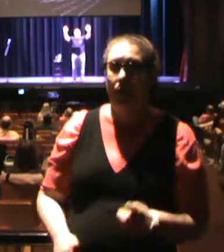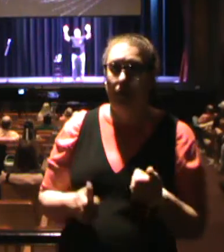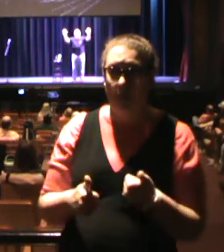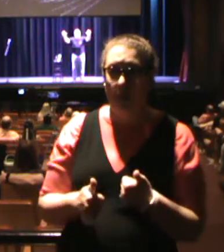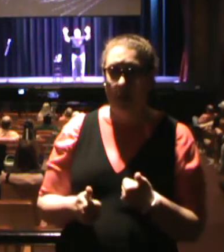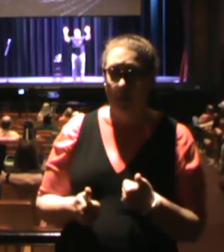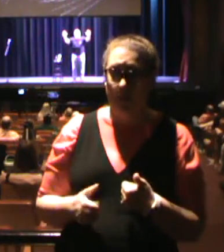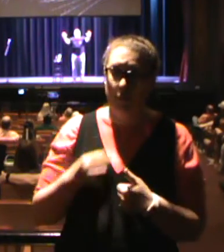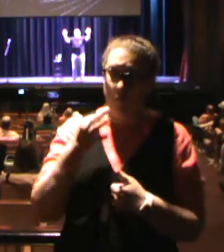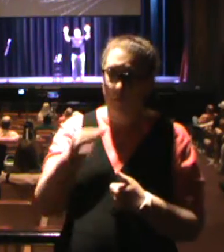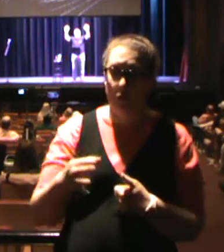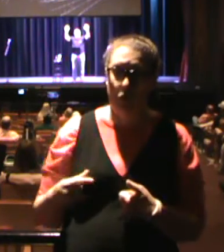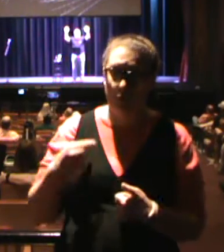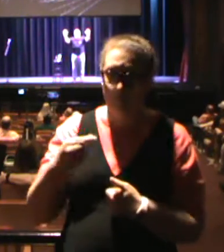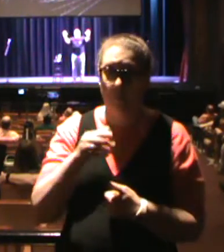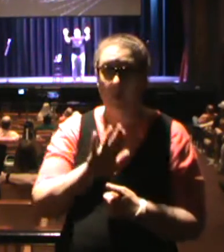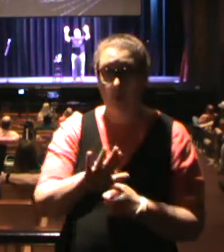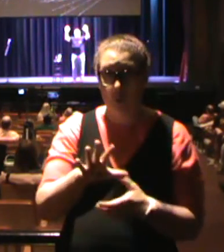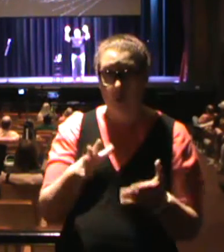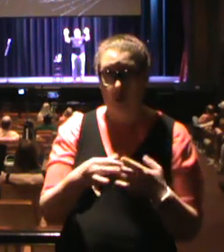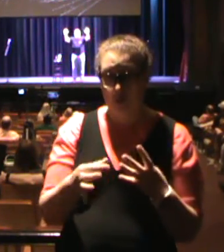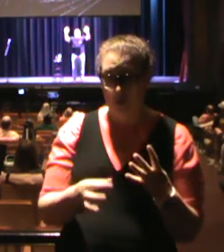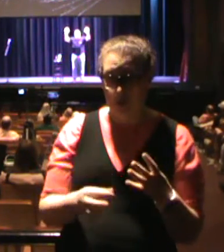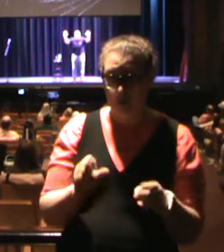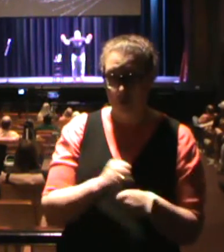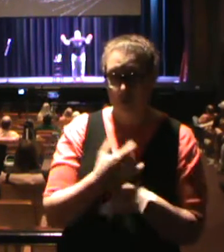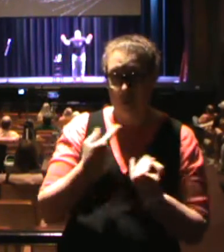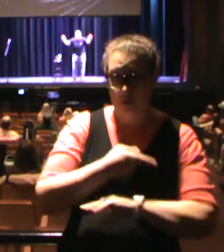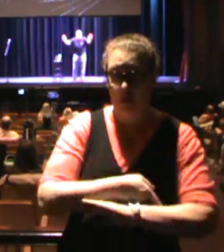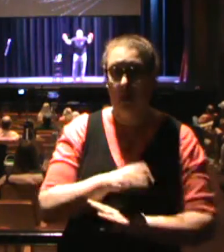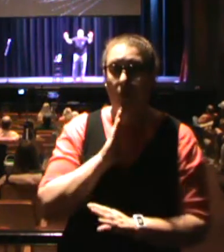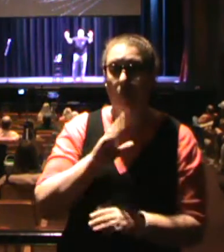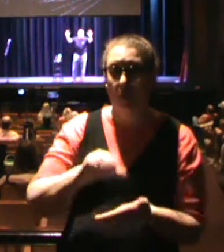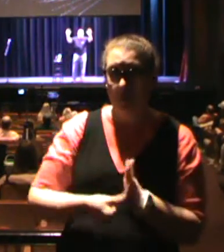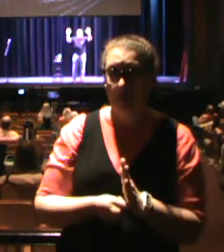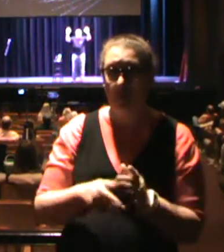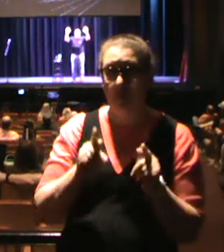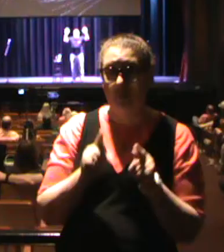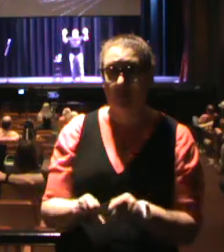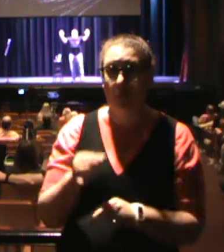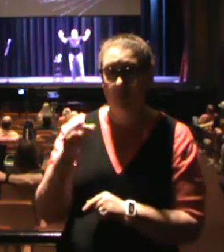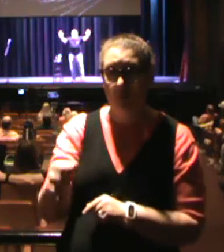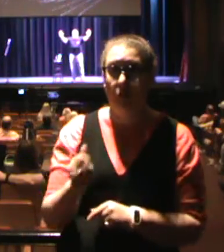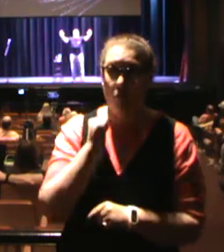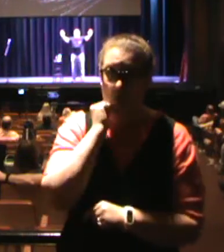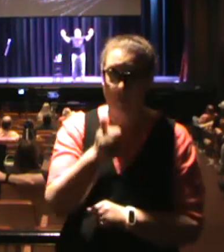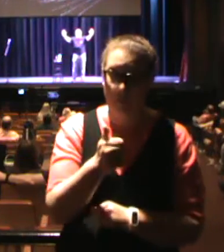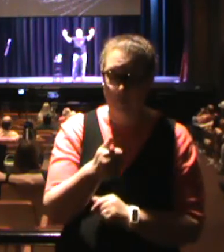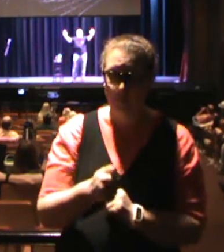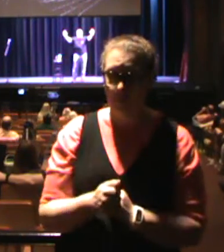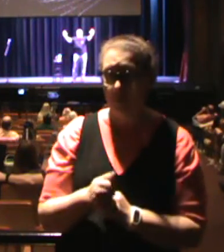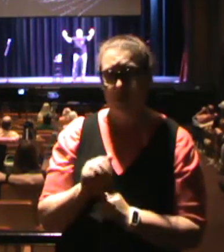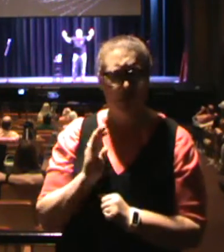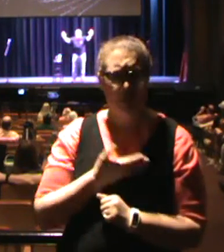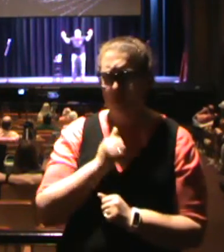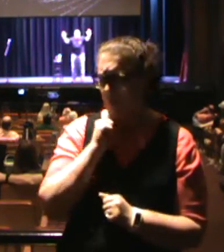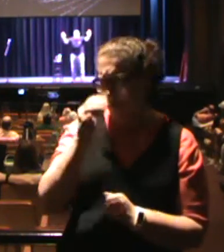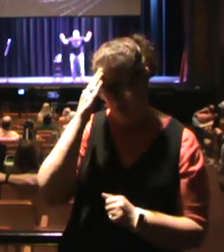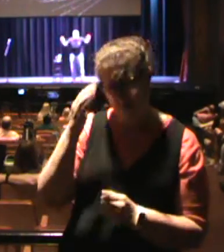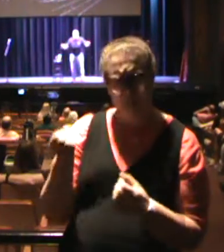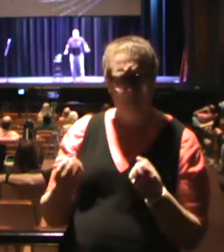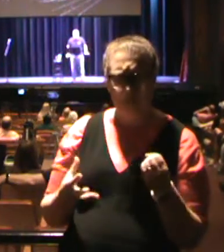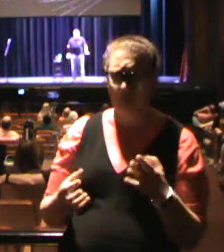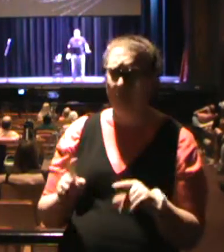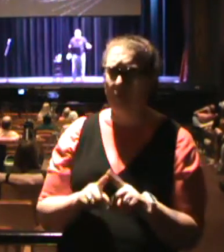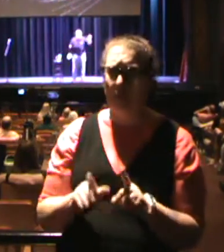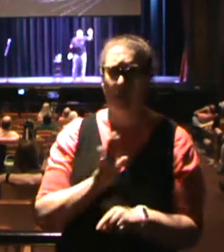today will impact people's future tomorrow. We may not think about that too much, but he